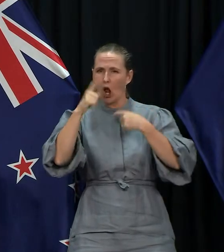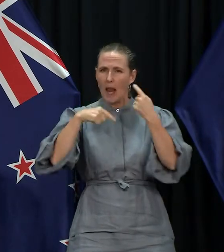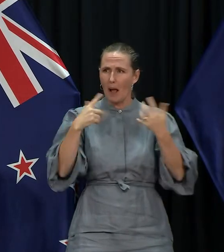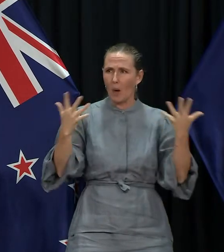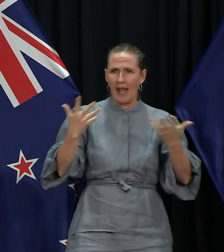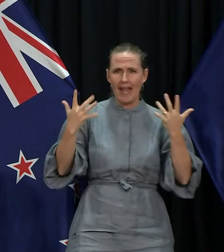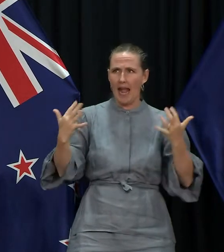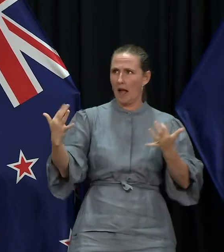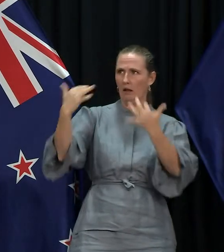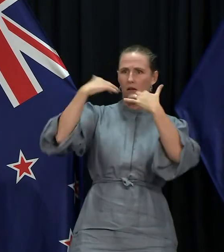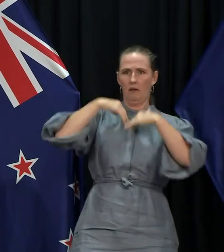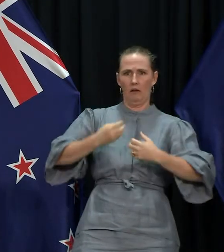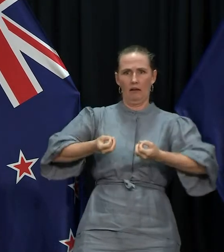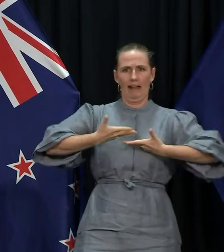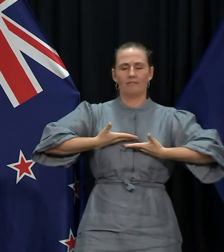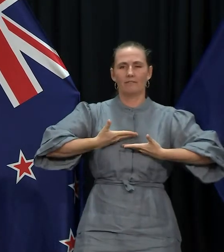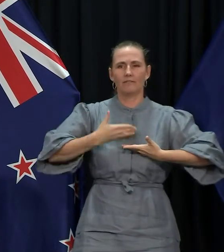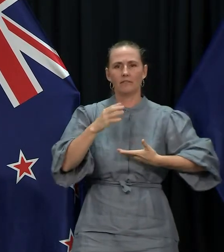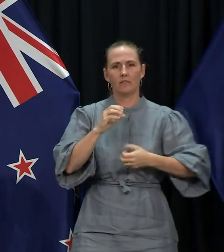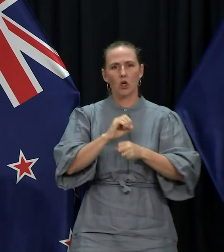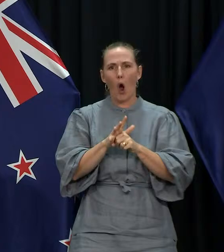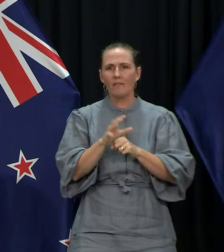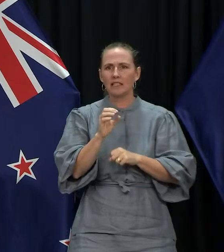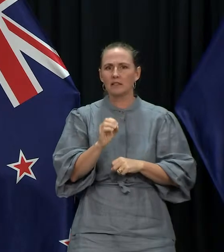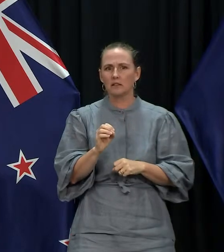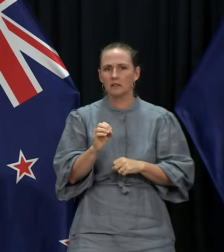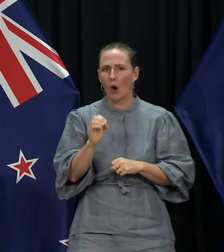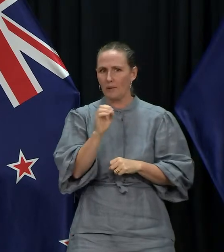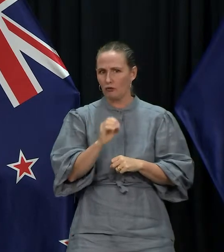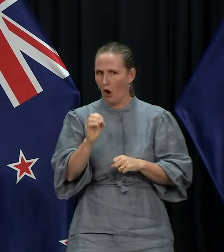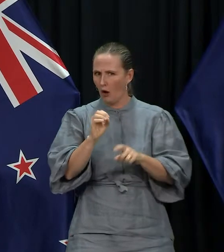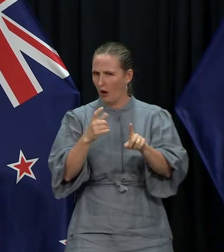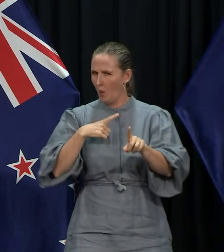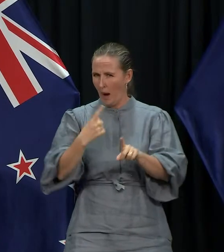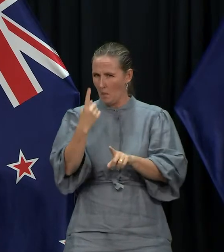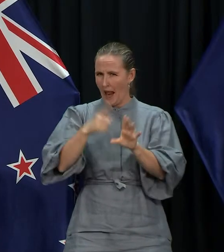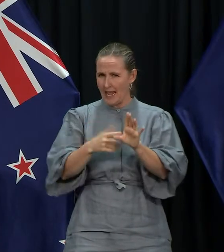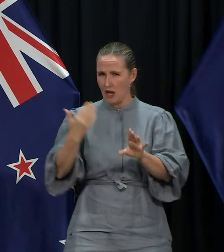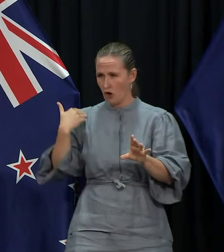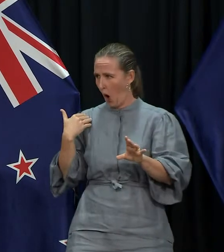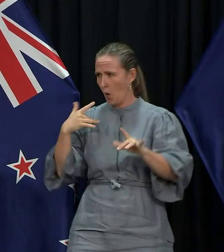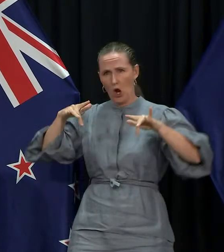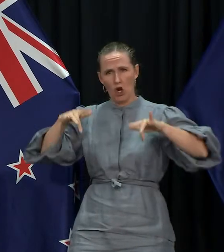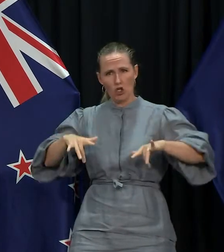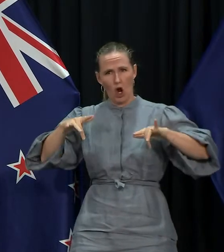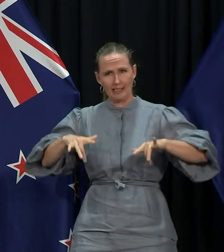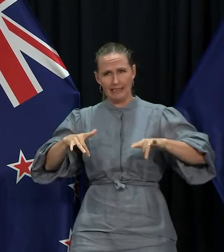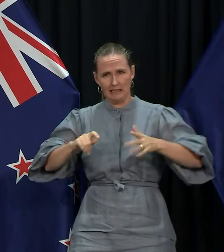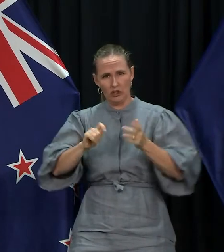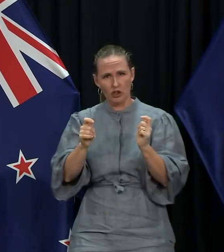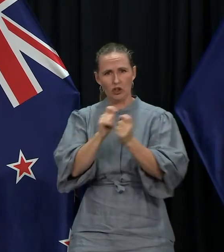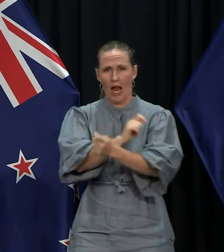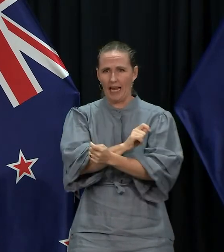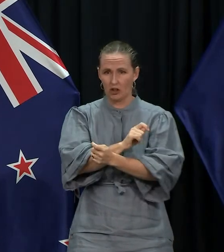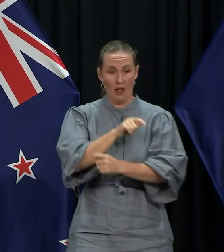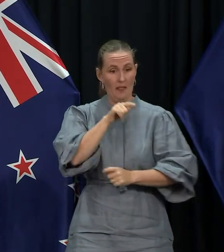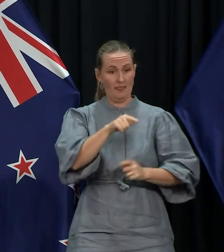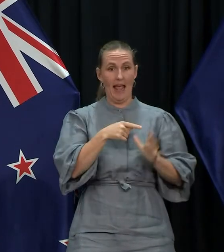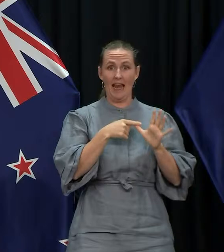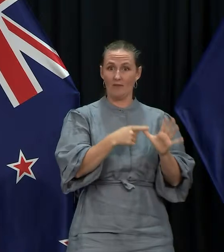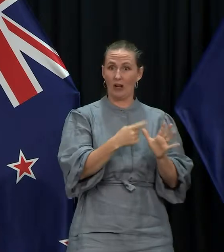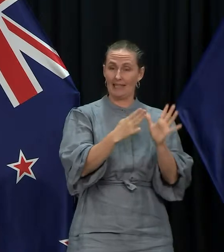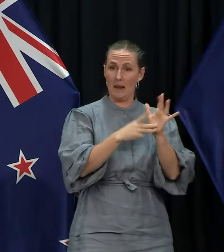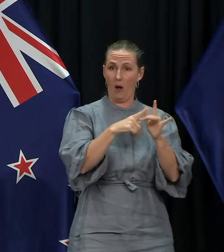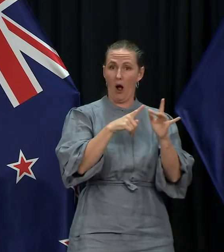ventilation in MIQs. And why not piggyback that advice, and why is it taking so long for that advice for MIQ to then be translated